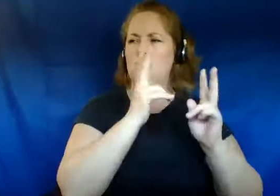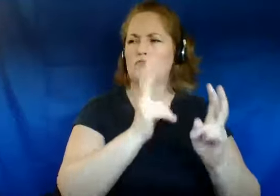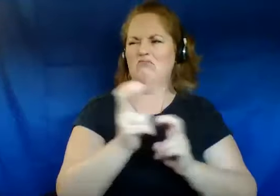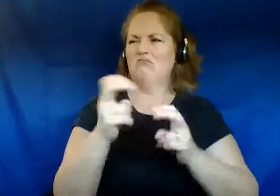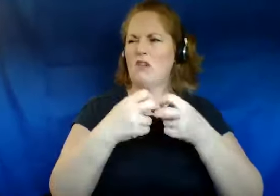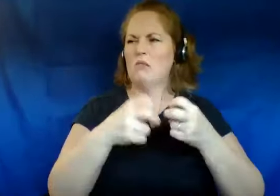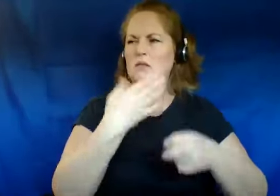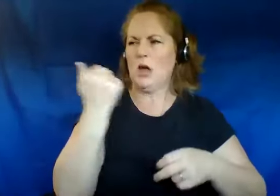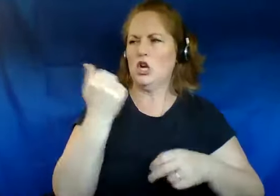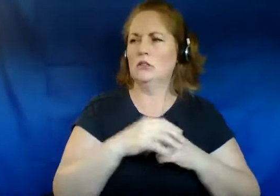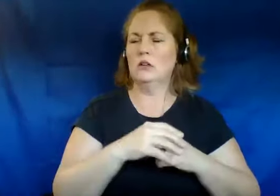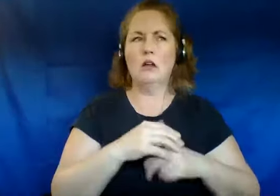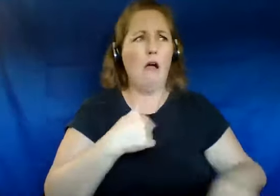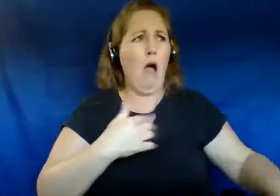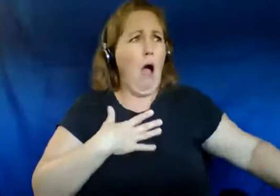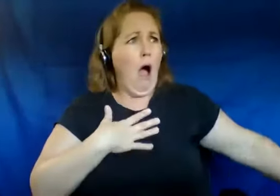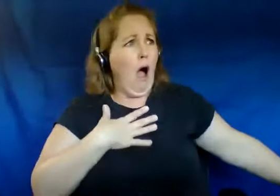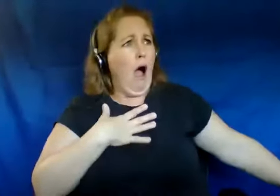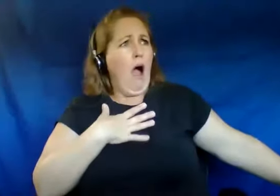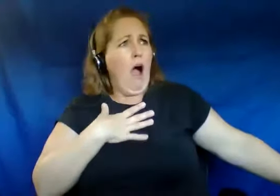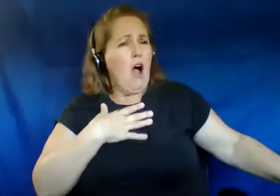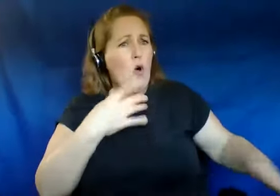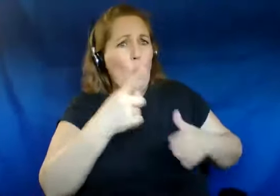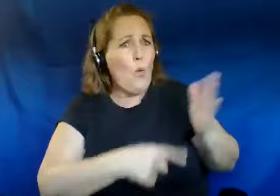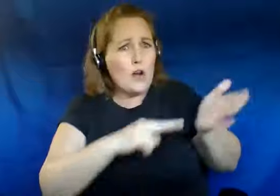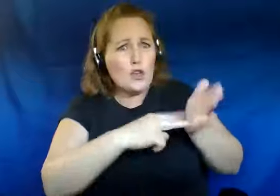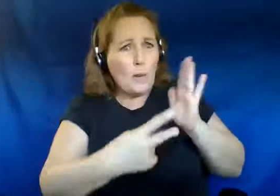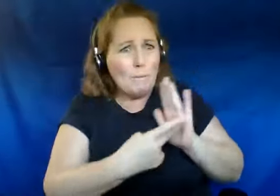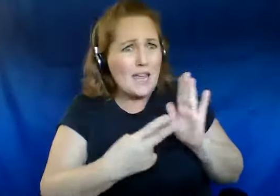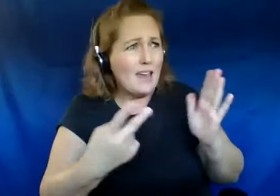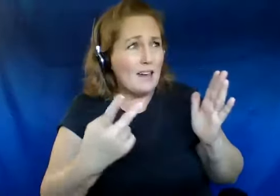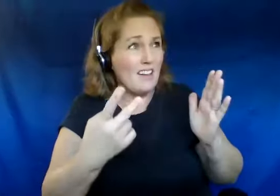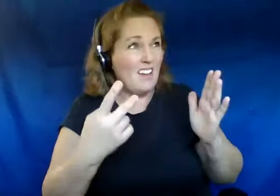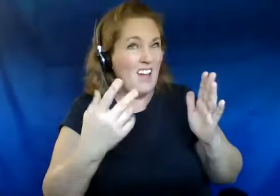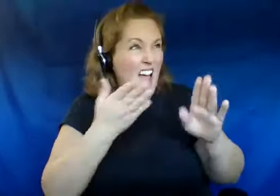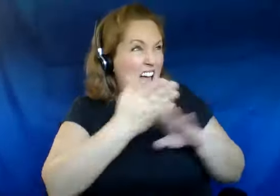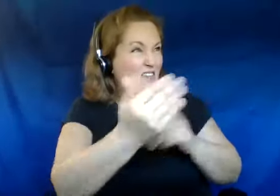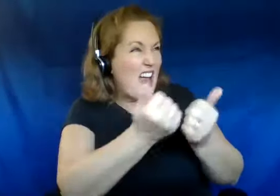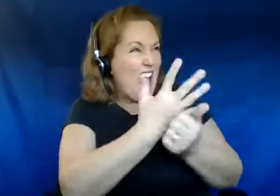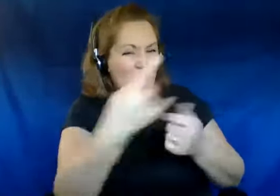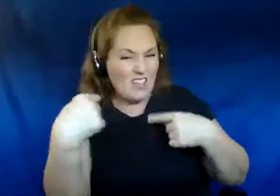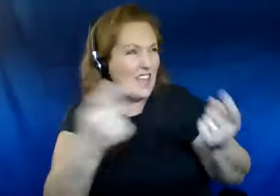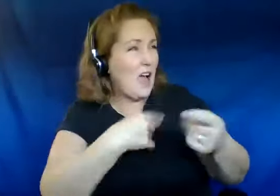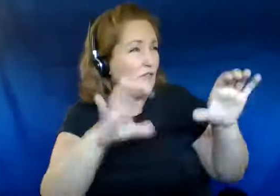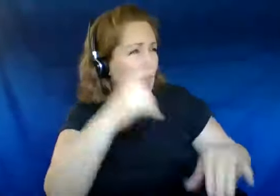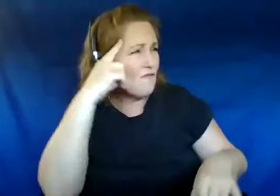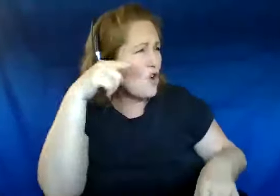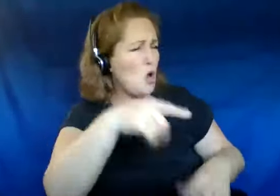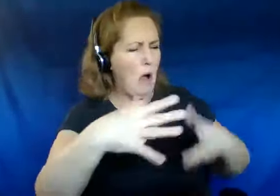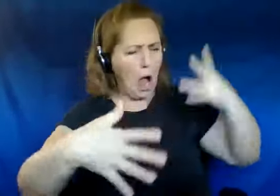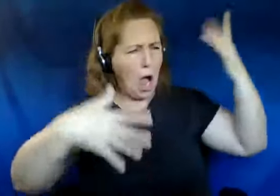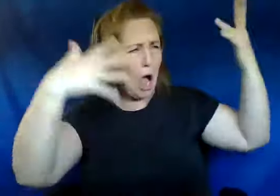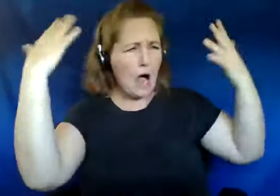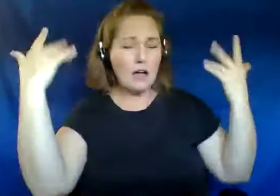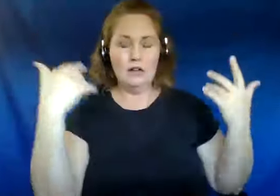Oh, what do you mean? After all I've done for you? Blah, blah, blah, blah.